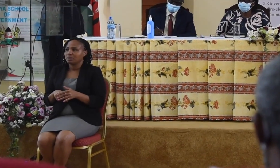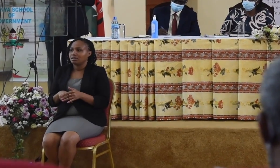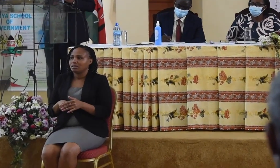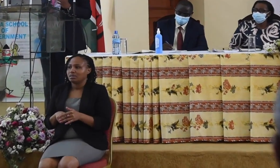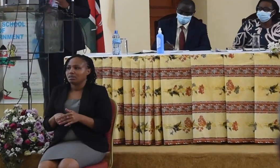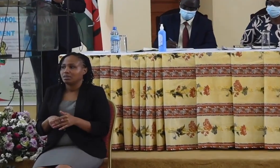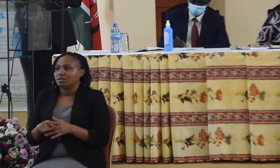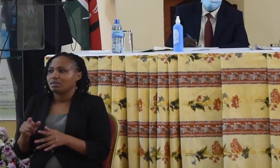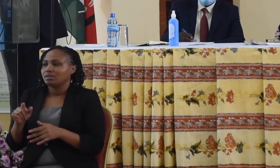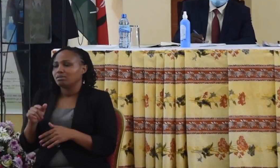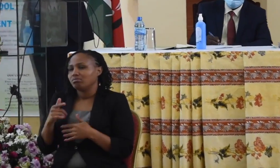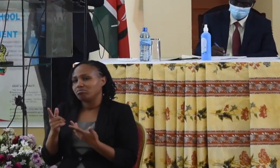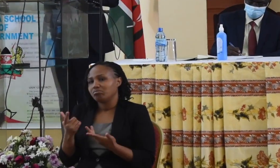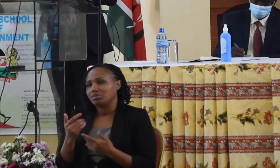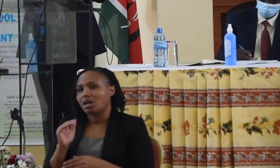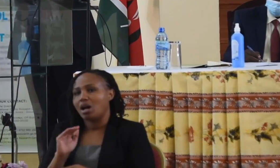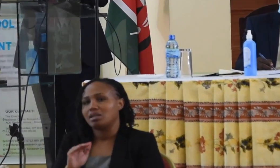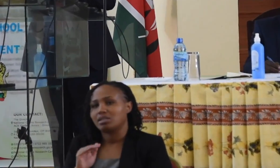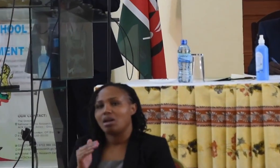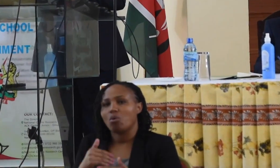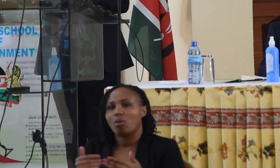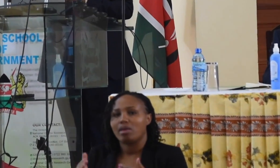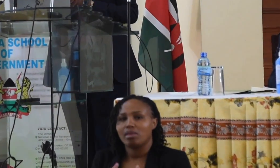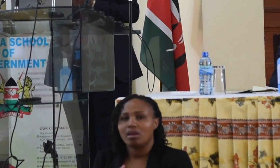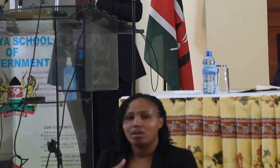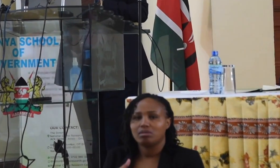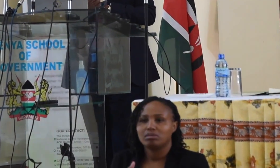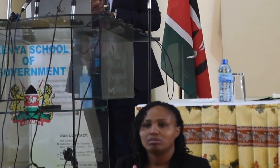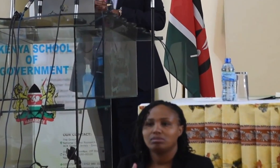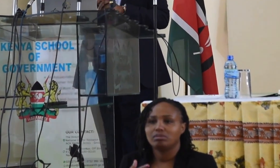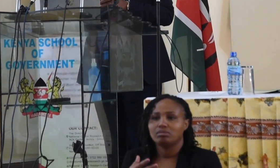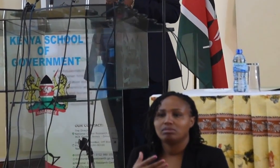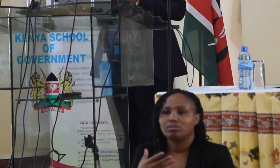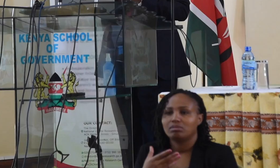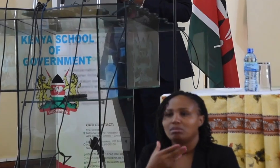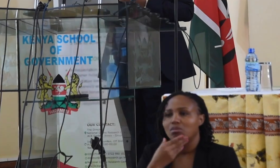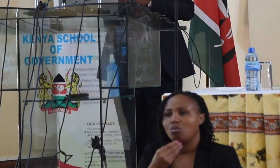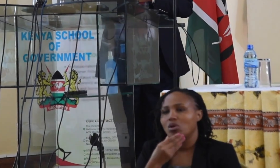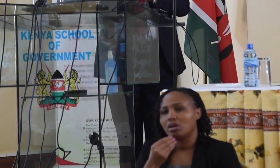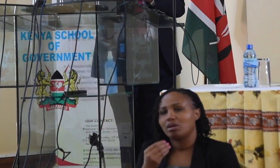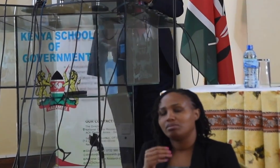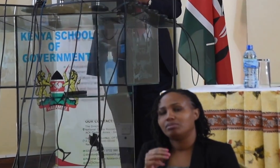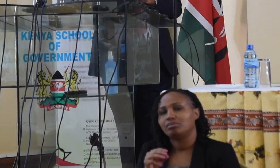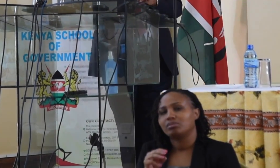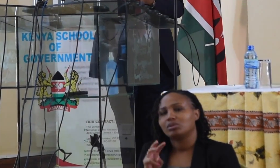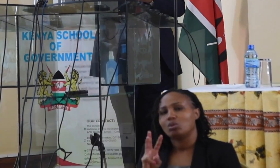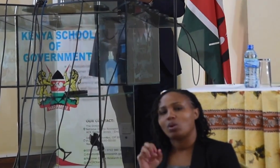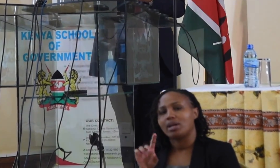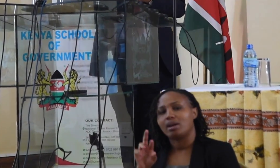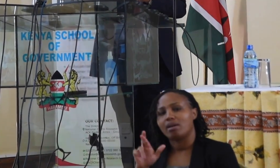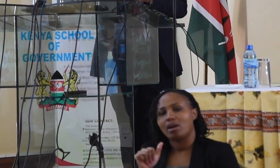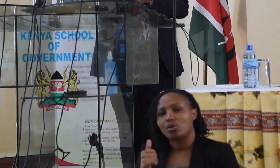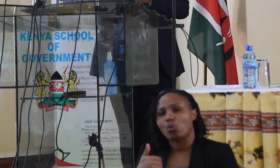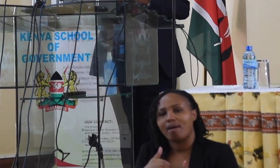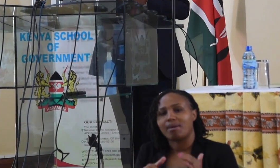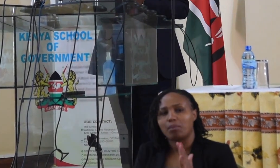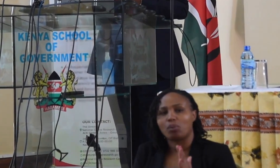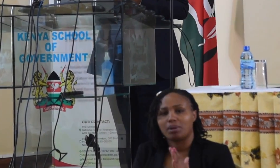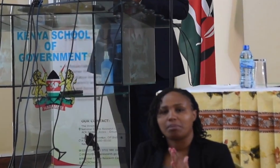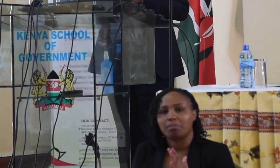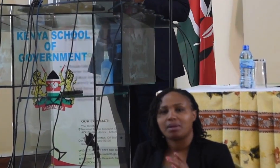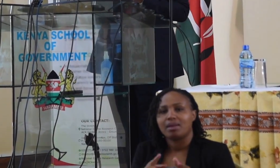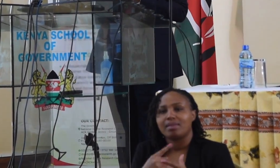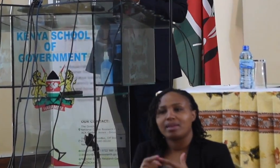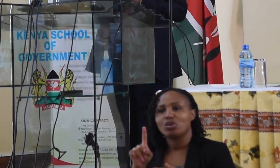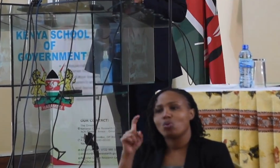here by asking whether Bwana Mandera, you have a problem, then